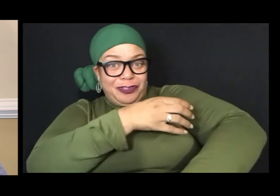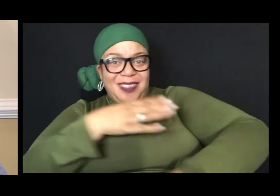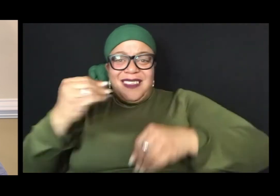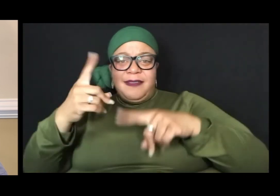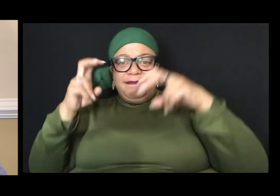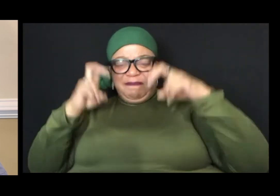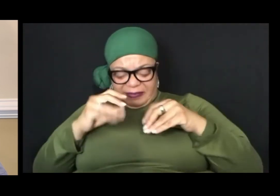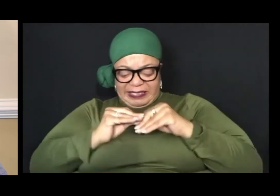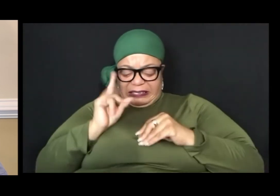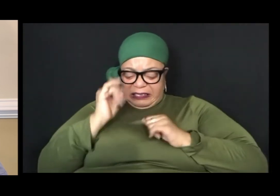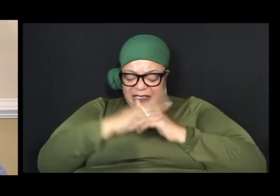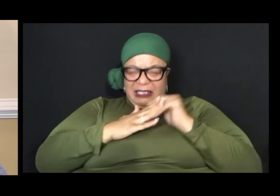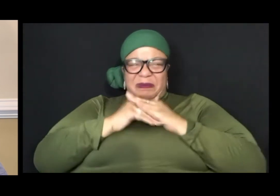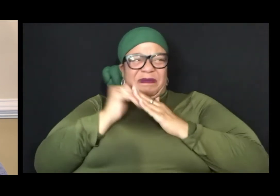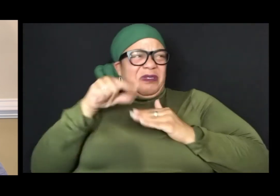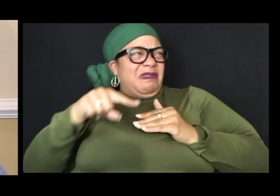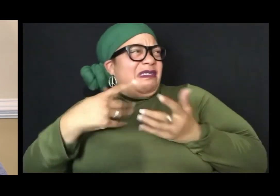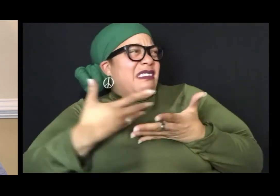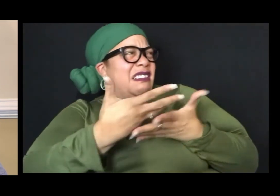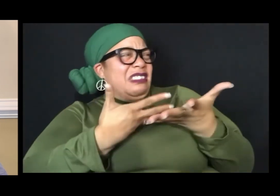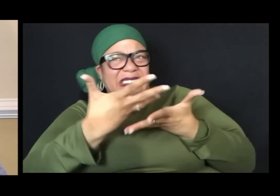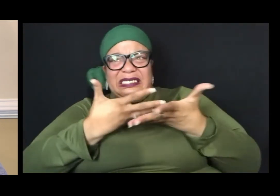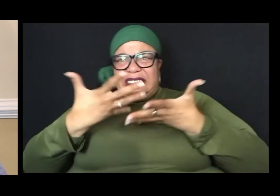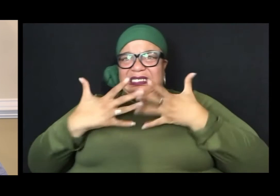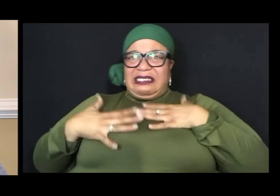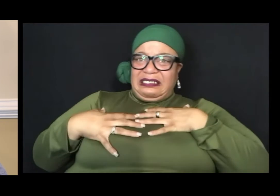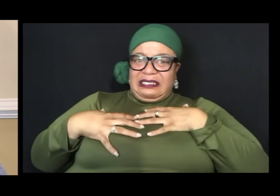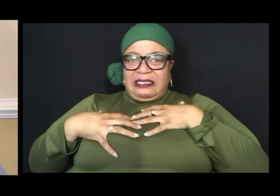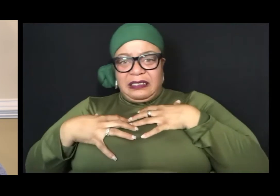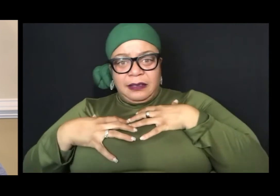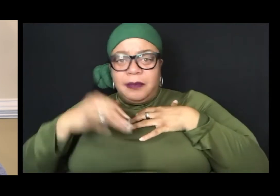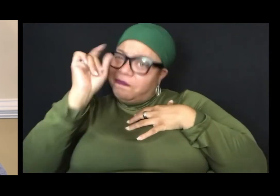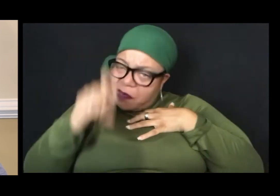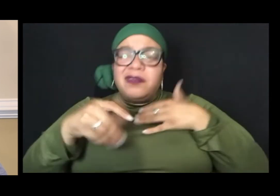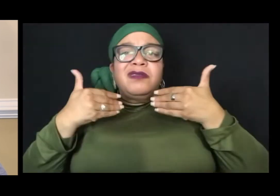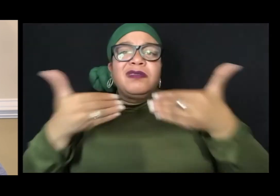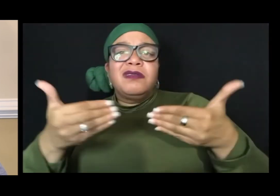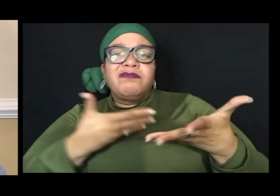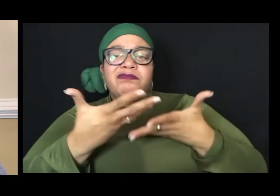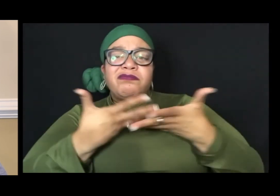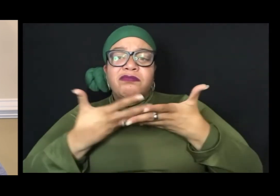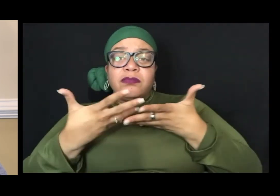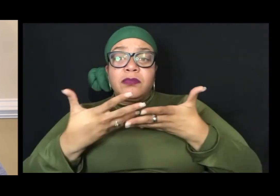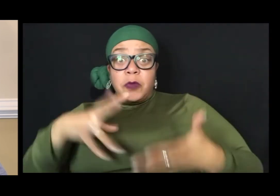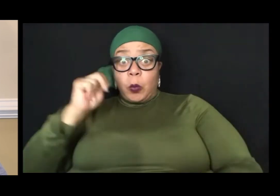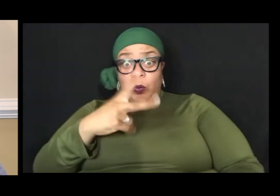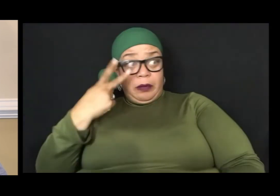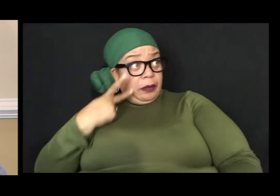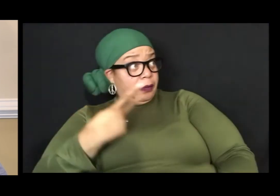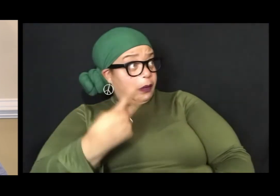the conversations that must take place. When you see something, you say